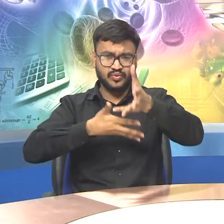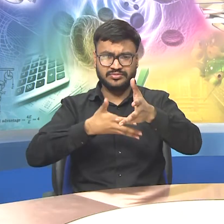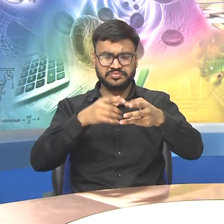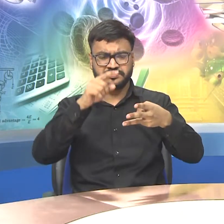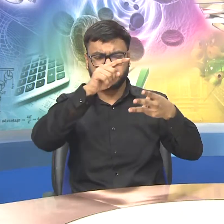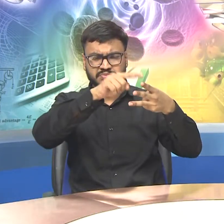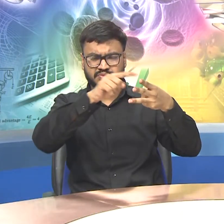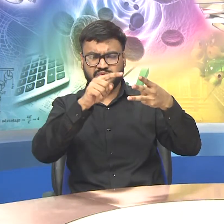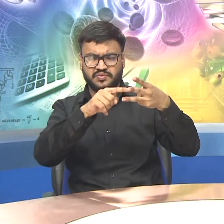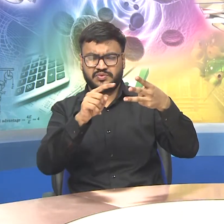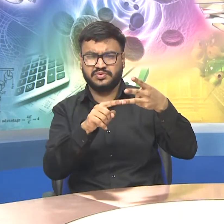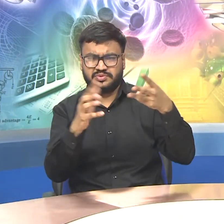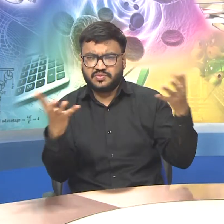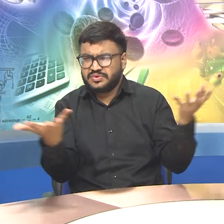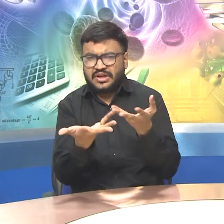signs.